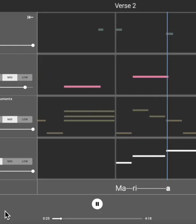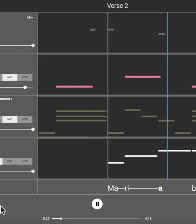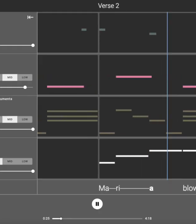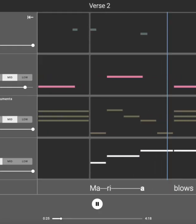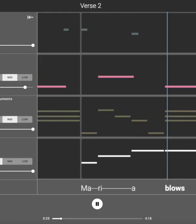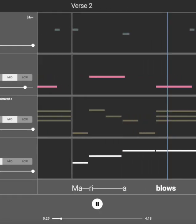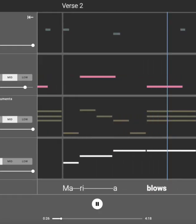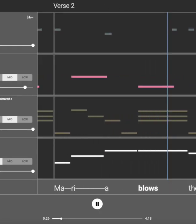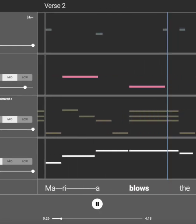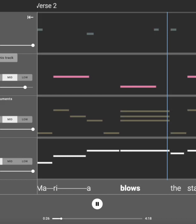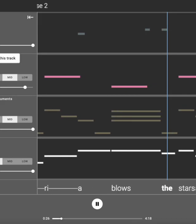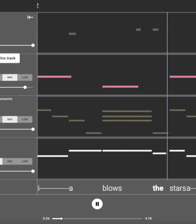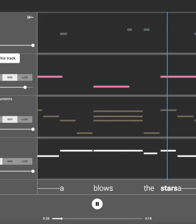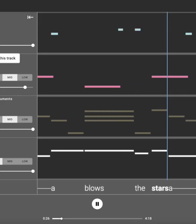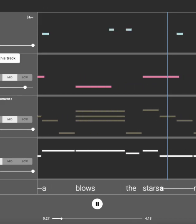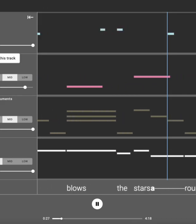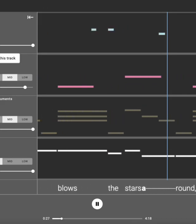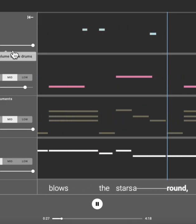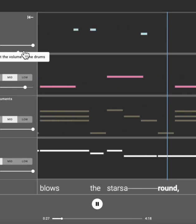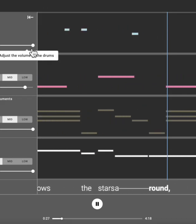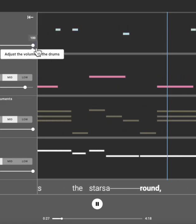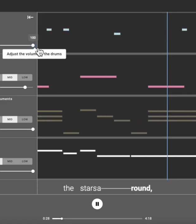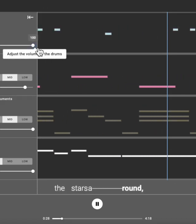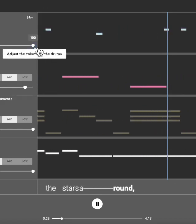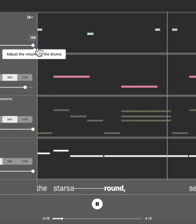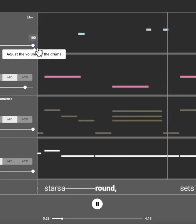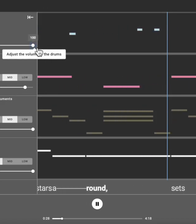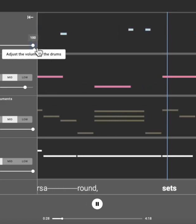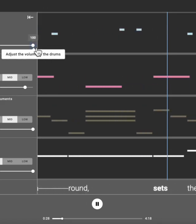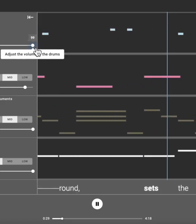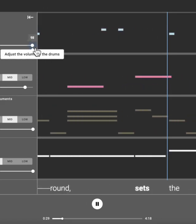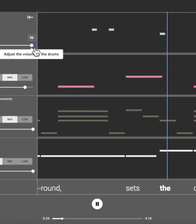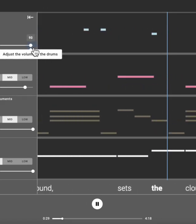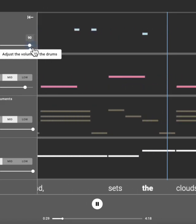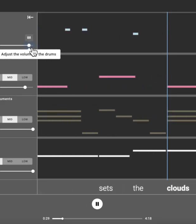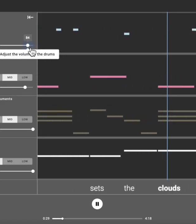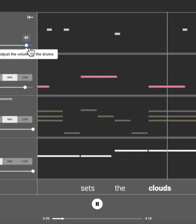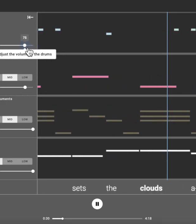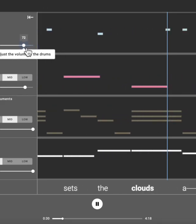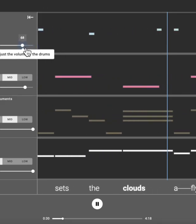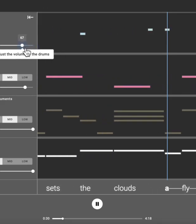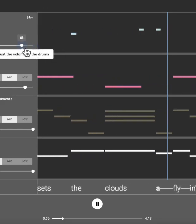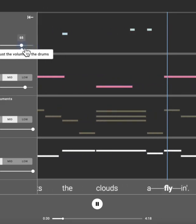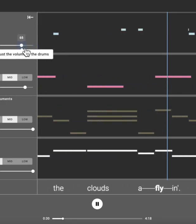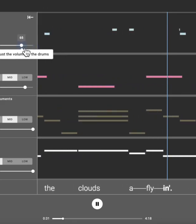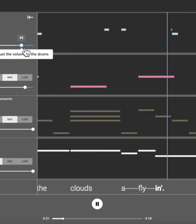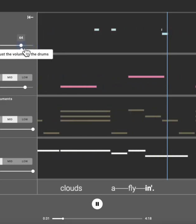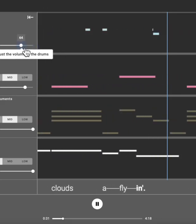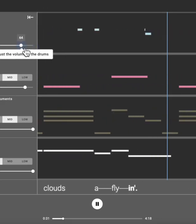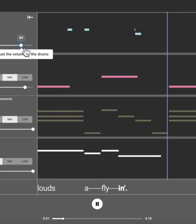Mariah blows the stars around, sets the clouds